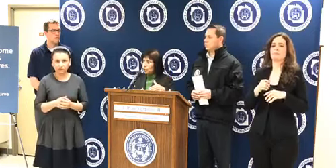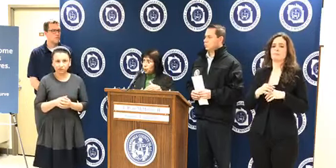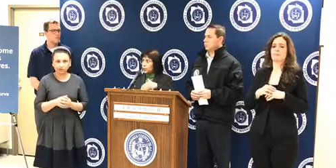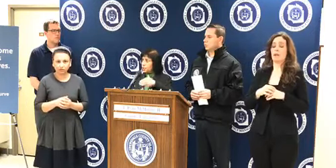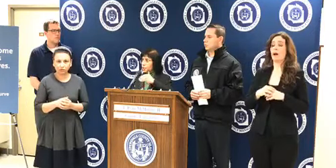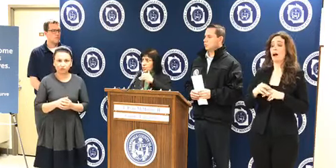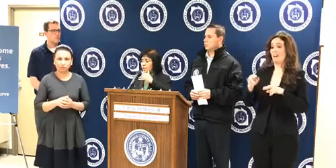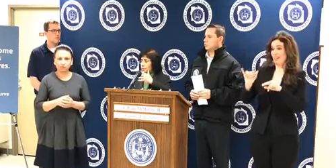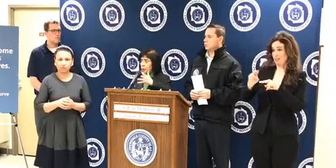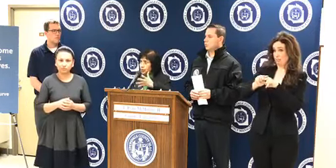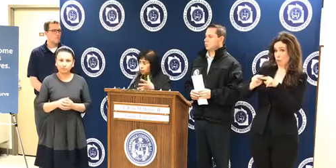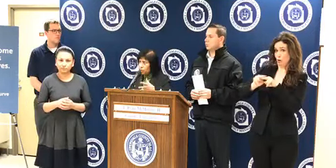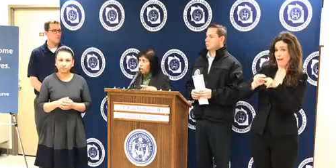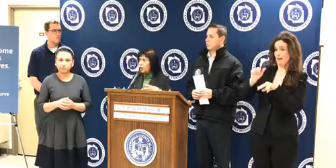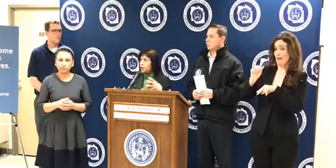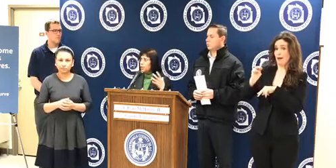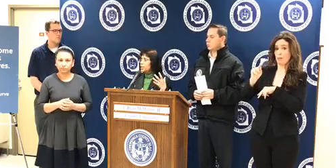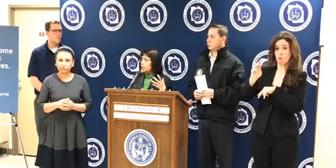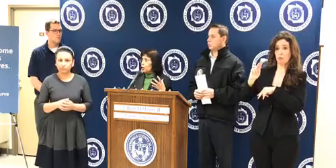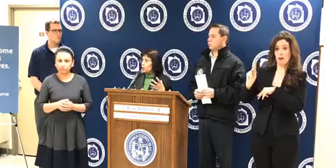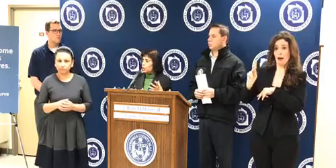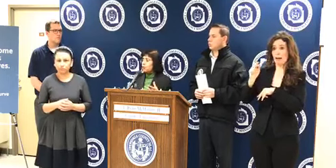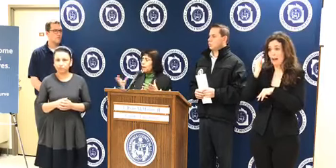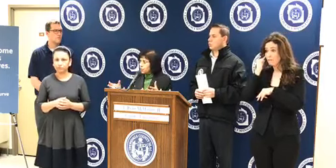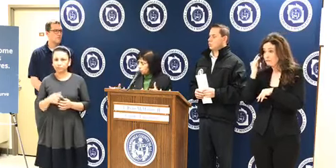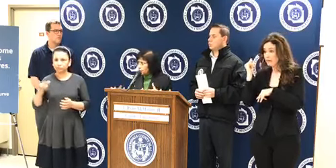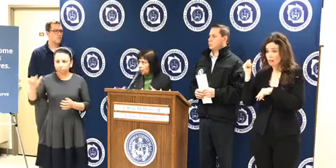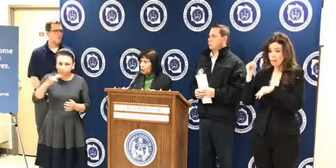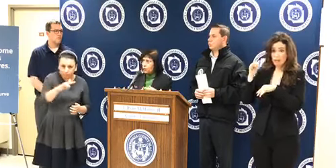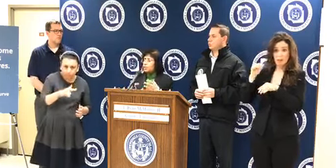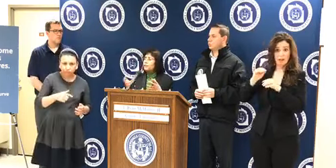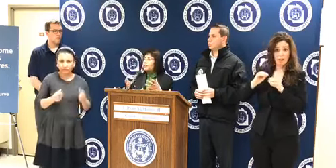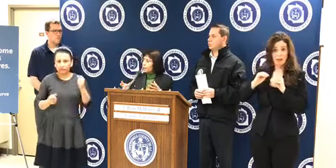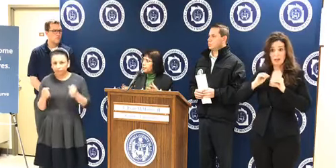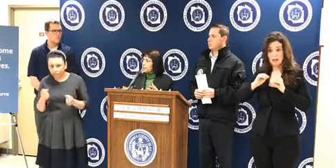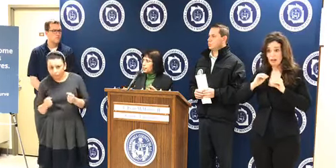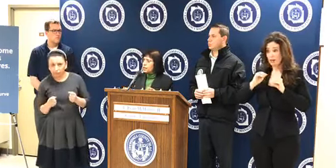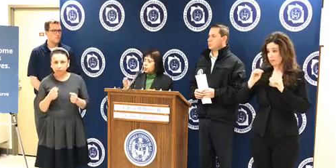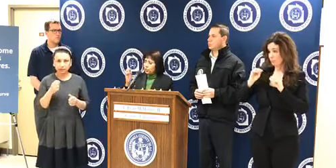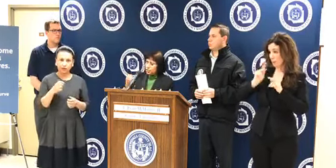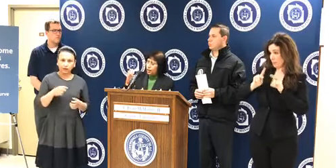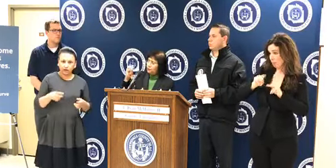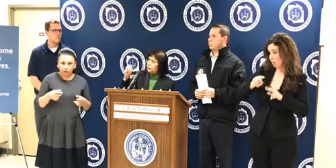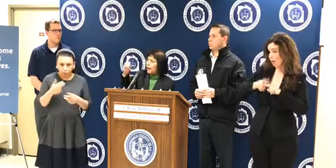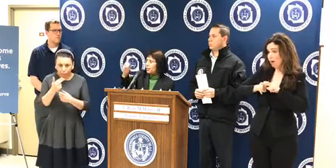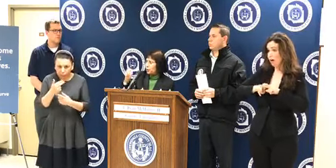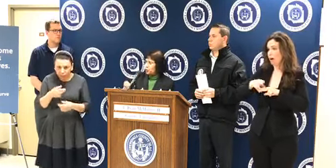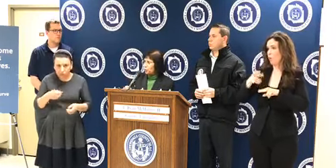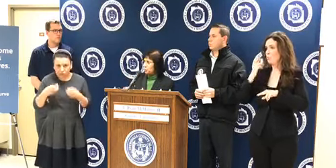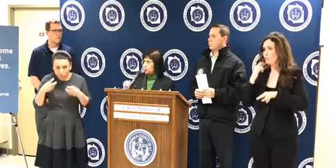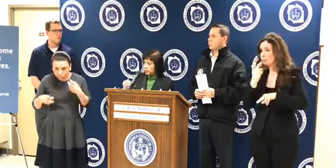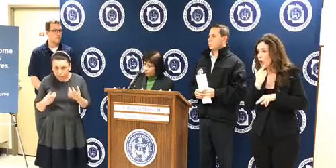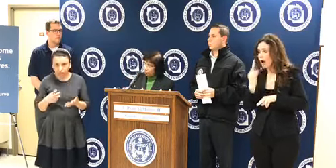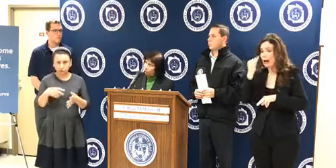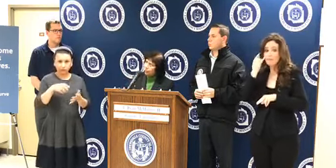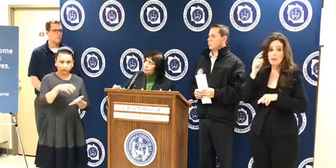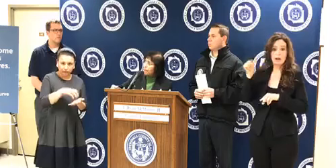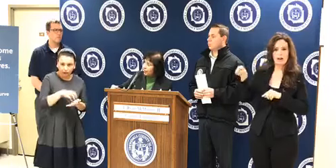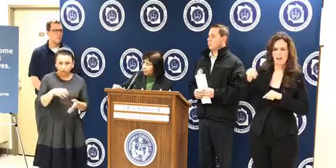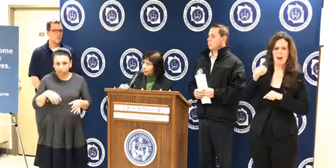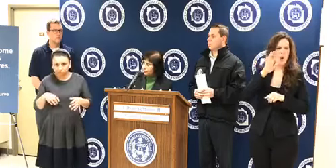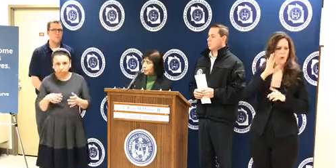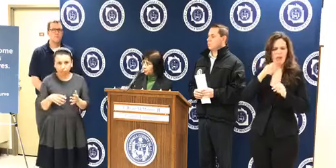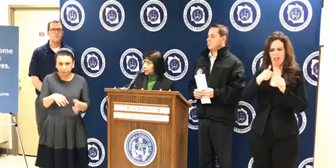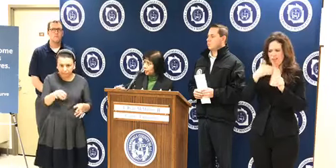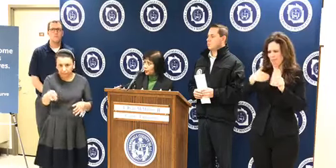plane, whether it's a personal car, or it's a restaurant, or different places. We just have to find those people. It's just walking